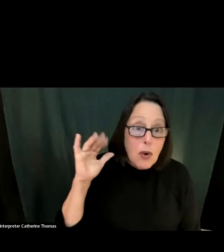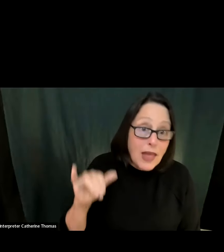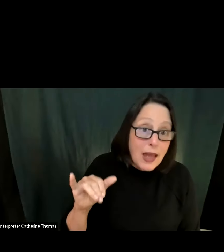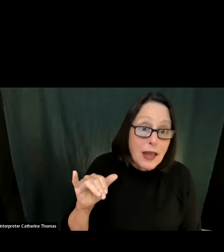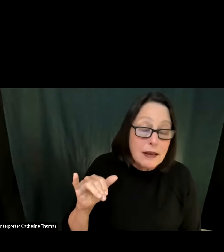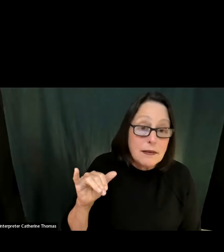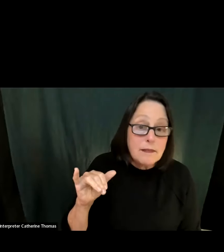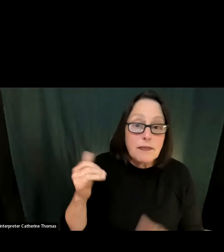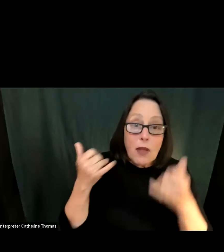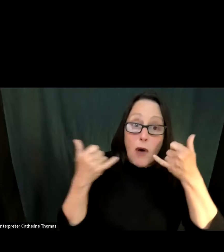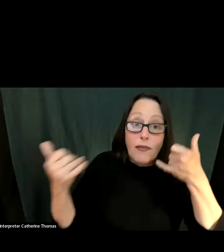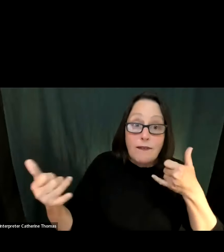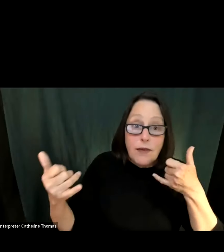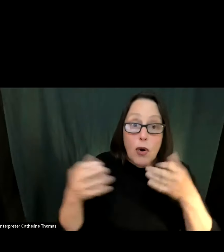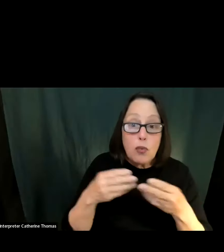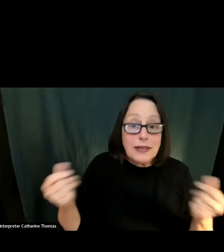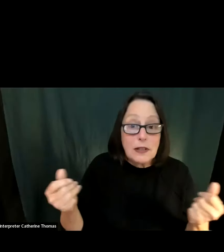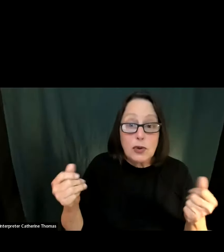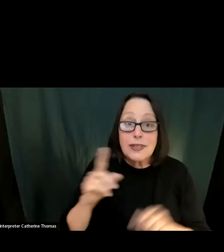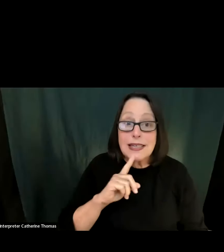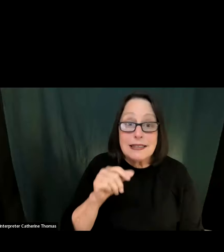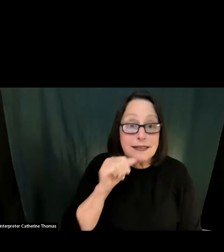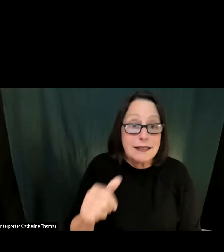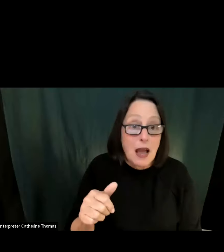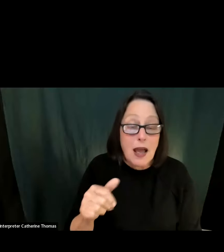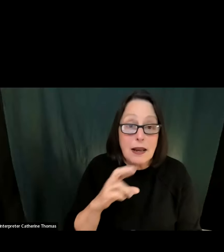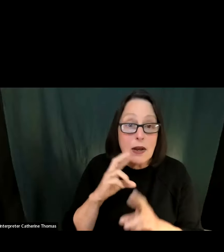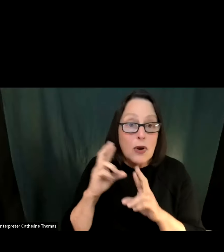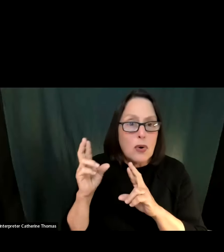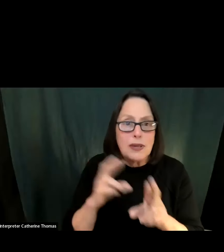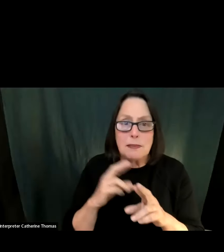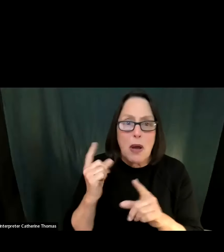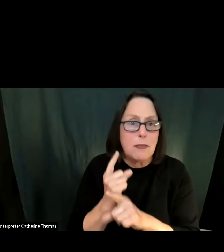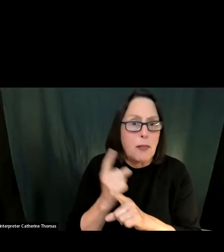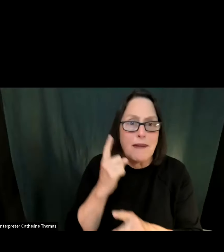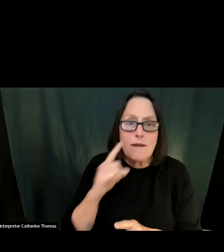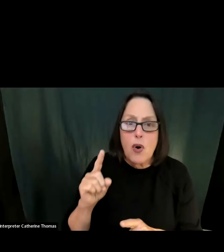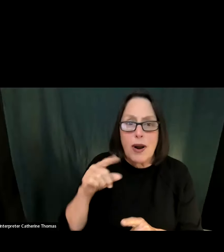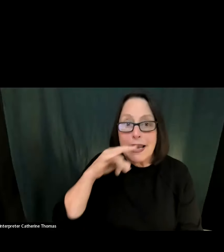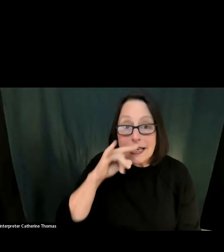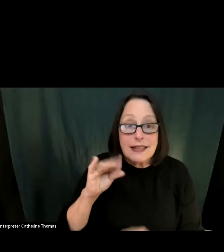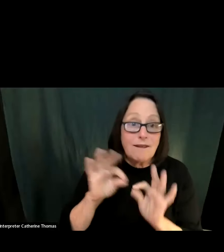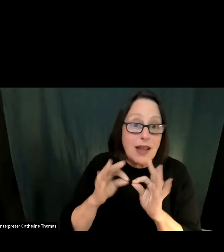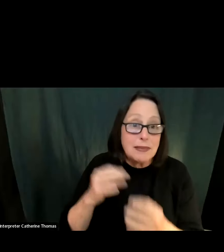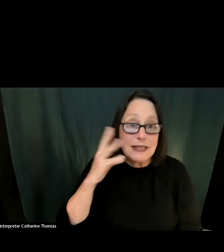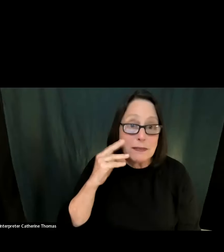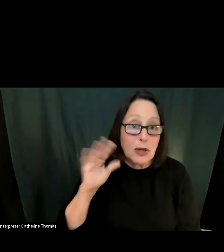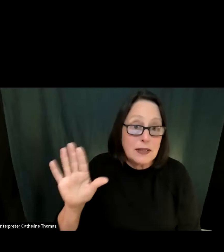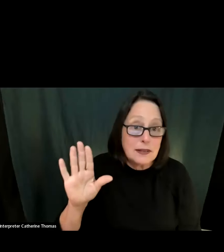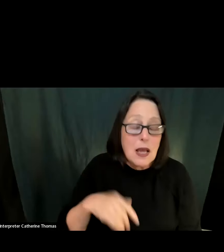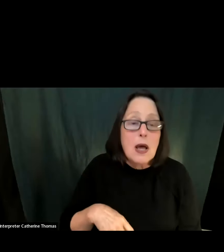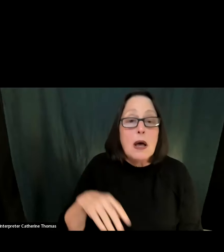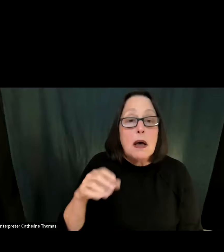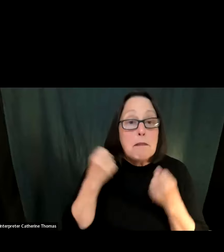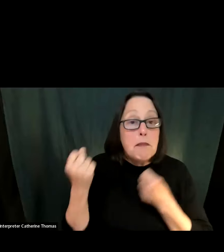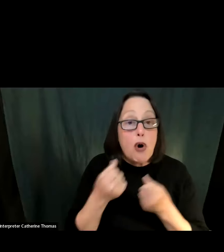an over the phone call resolution is not responsive to the situation kids and families are experiencing. So mobile crisis